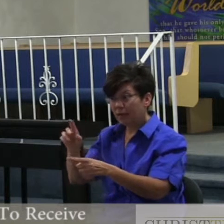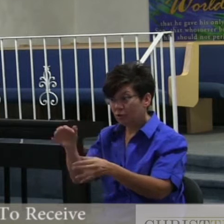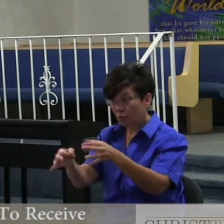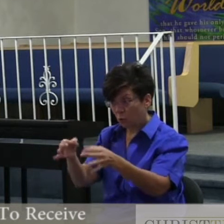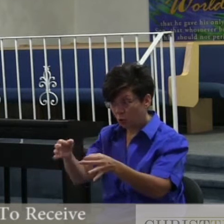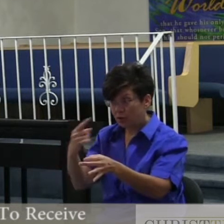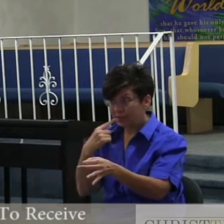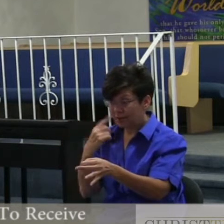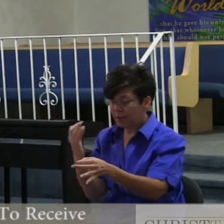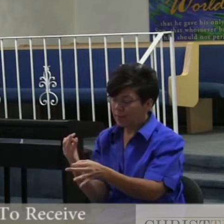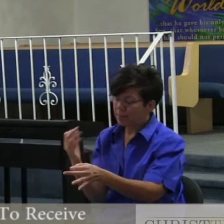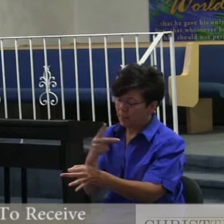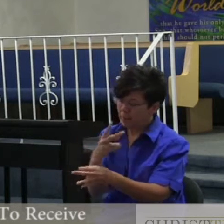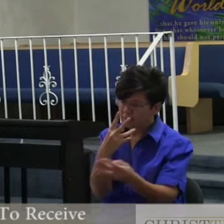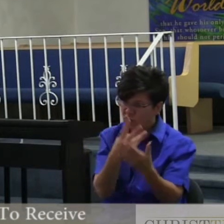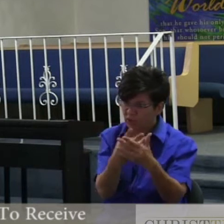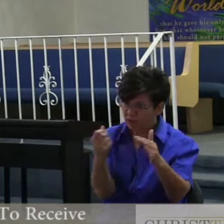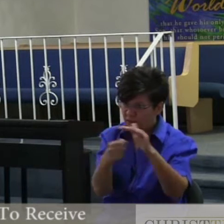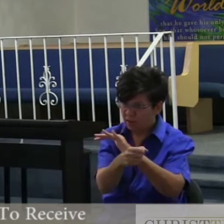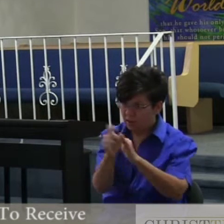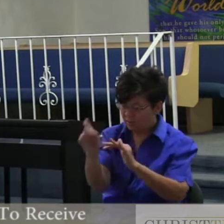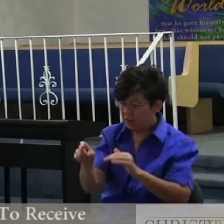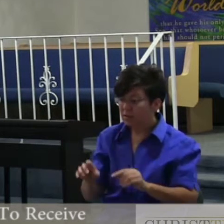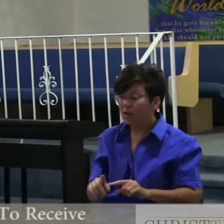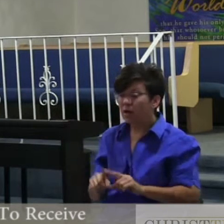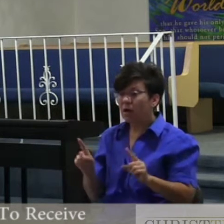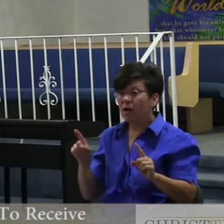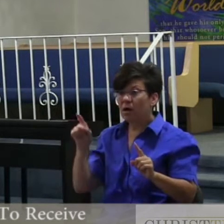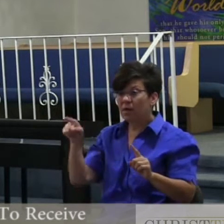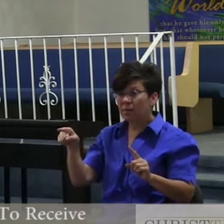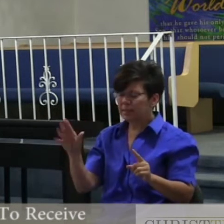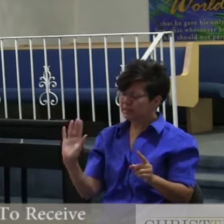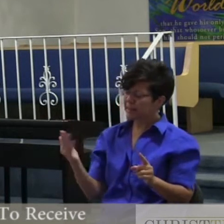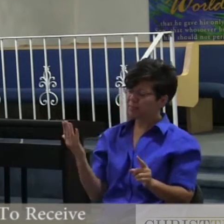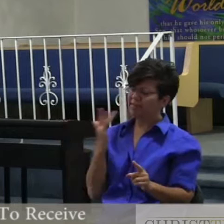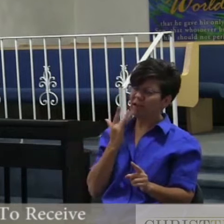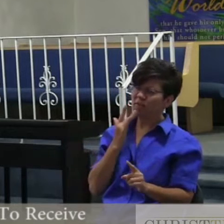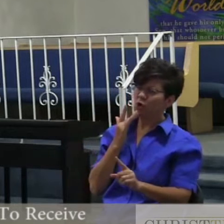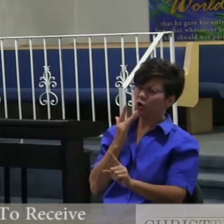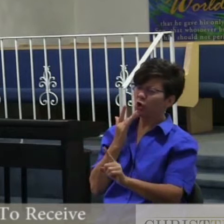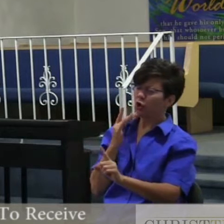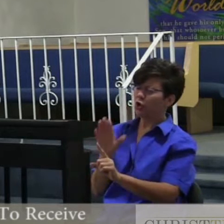back to jail. But they favored him for some reason.